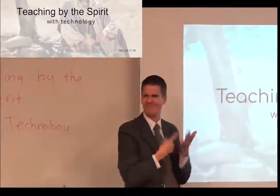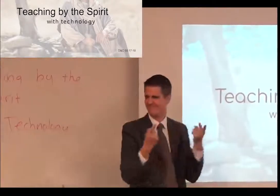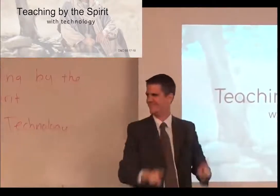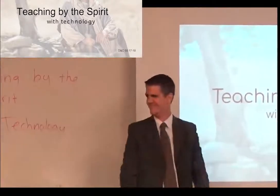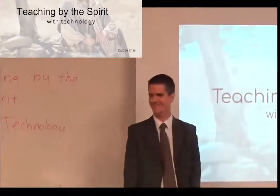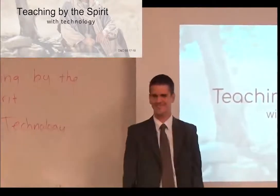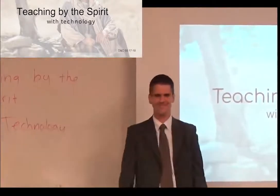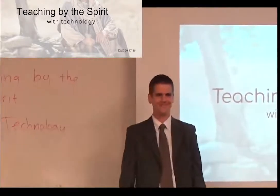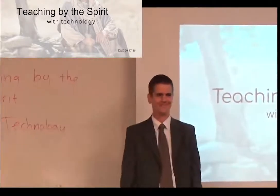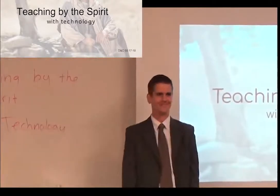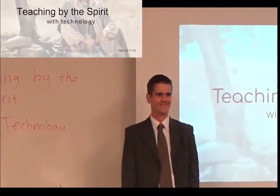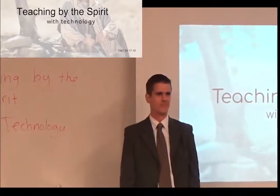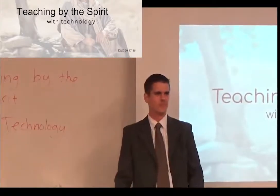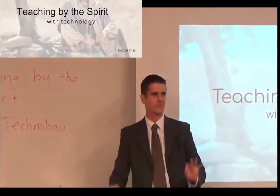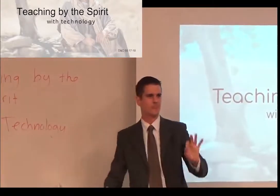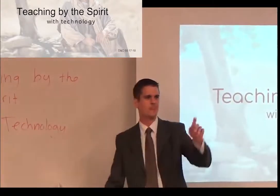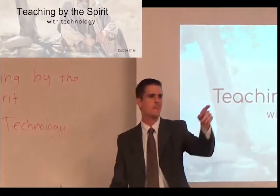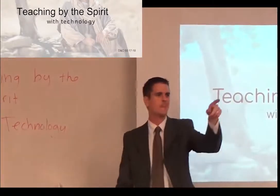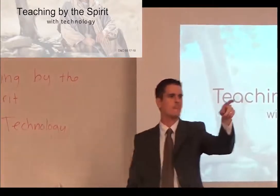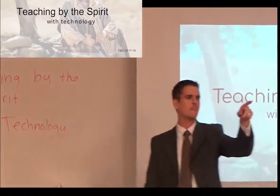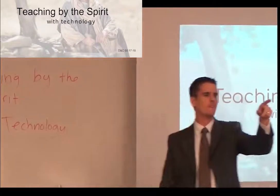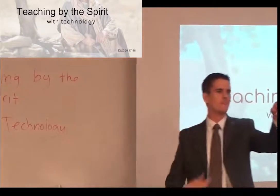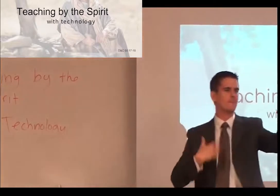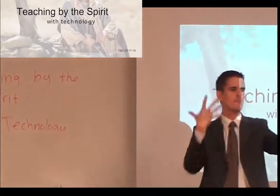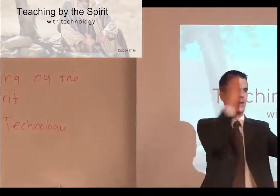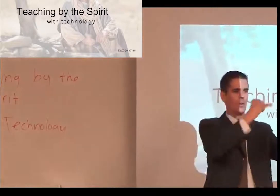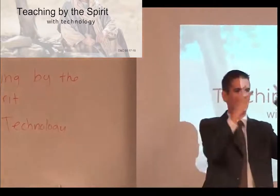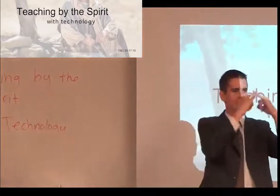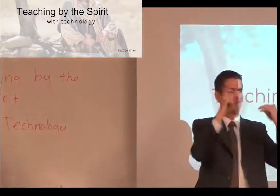being following the Spirit and letting him lead and guide the lesson.